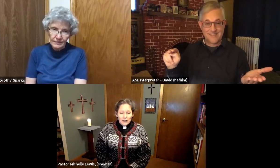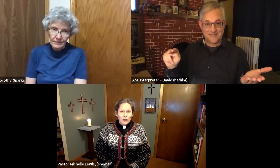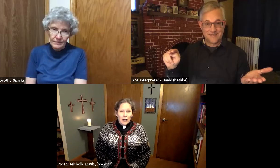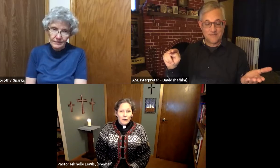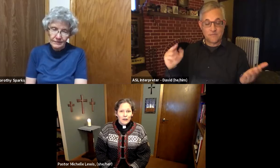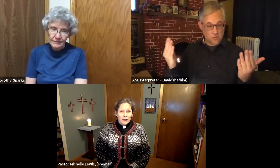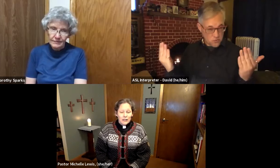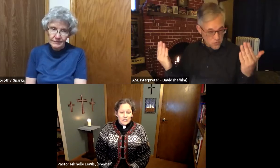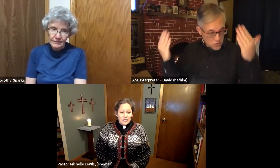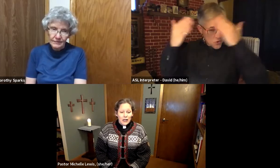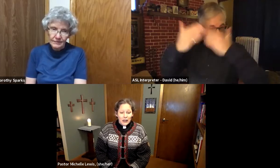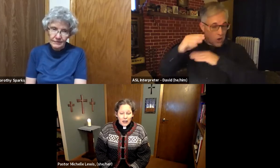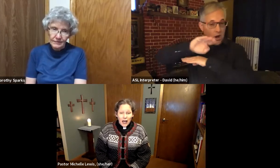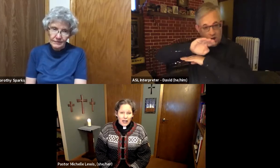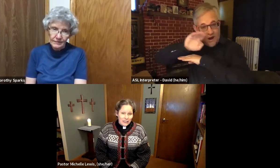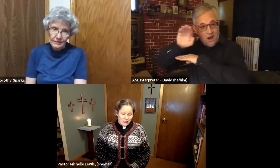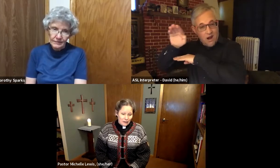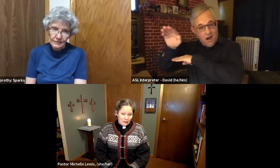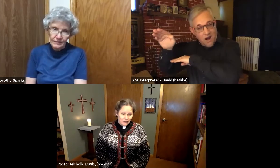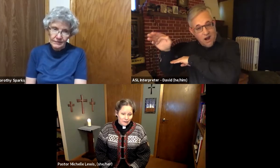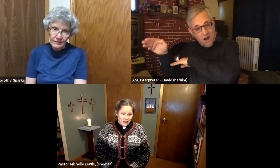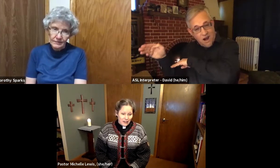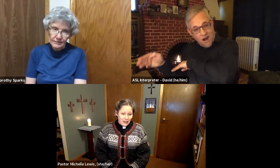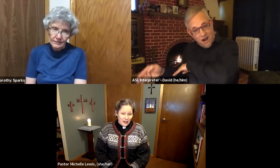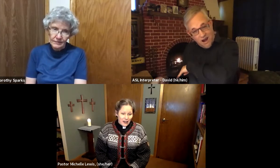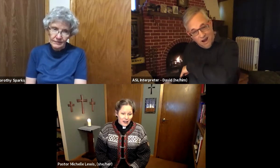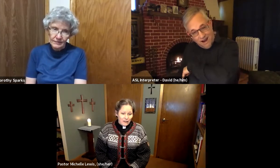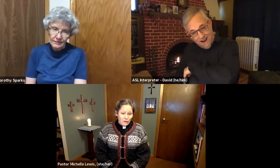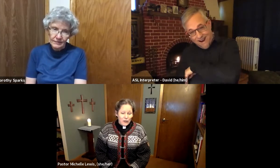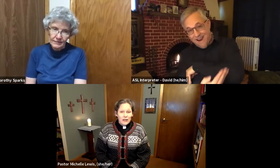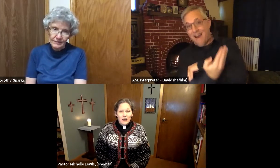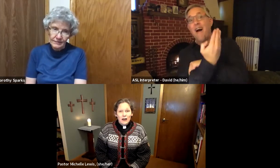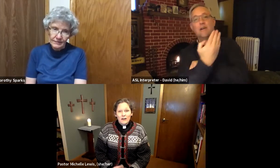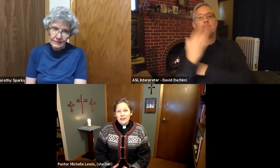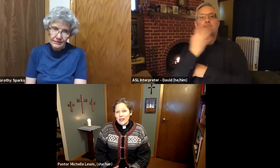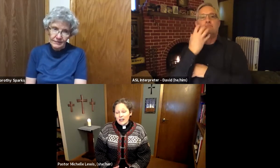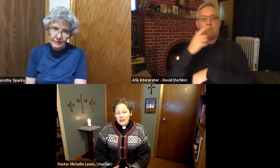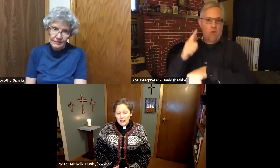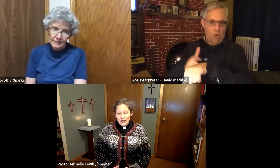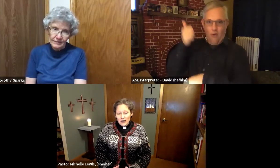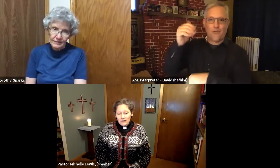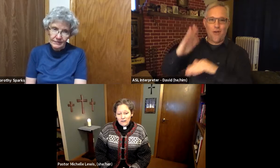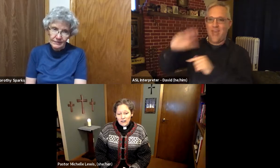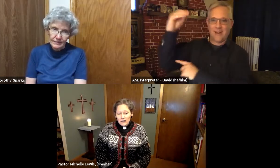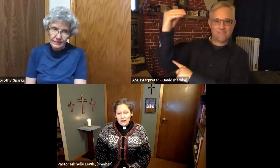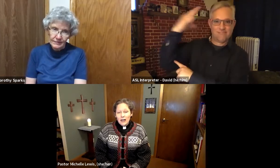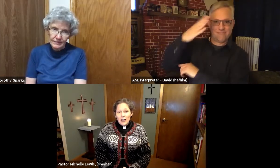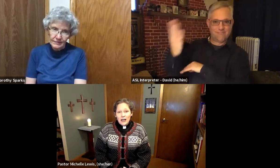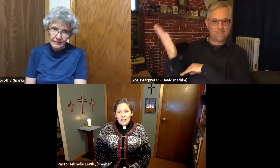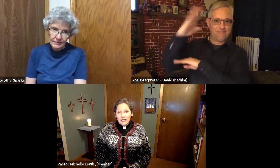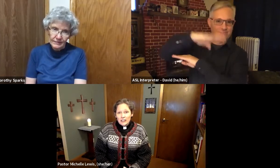Darkness is around us a lot. And if we think and